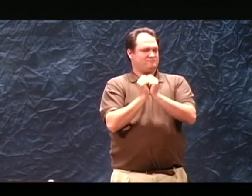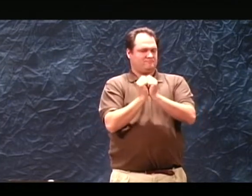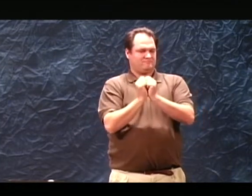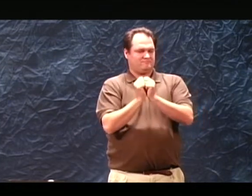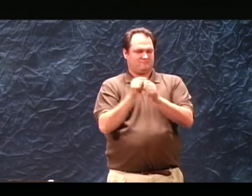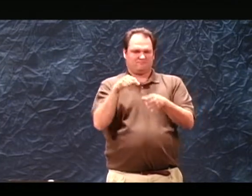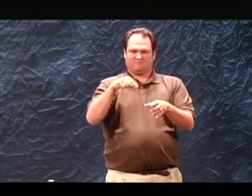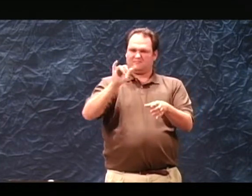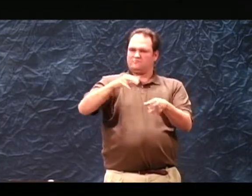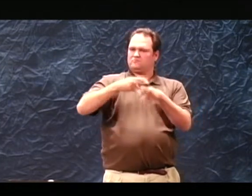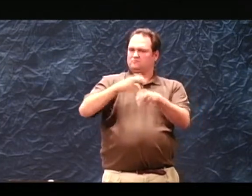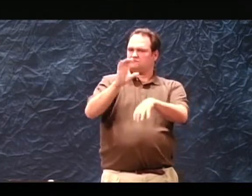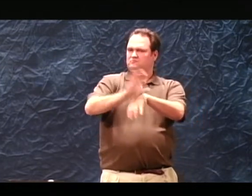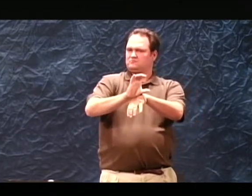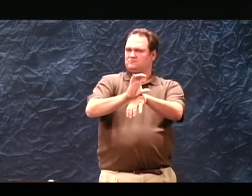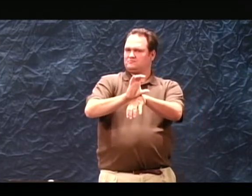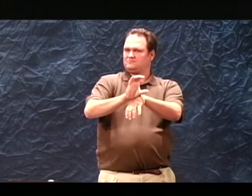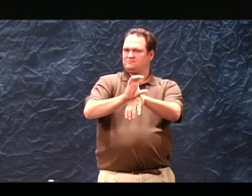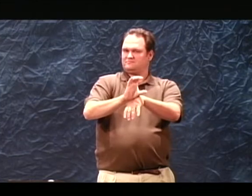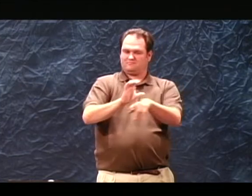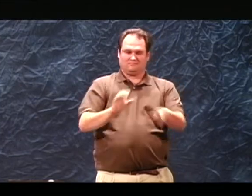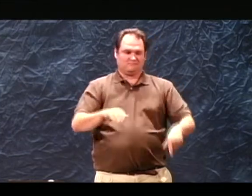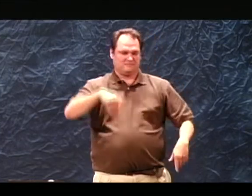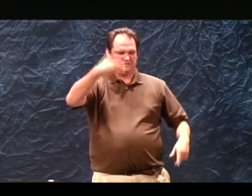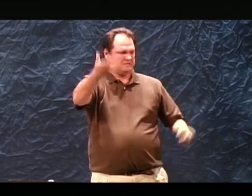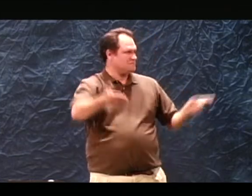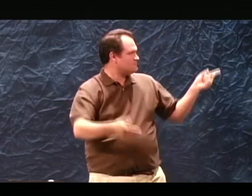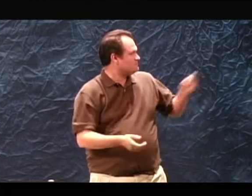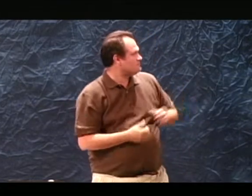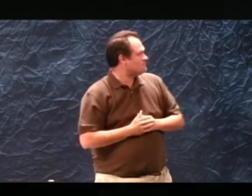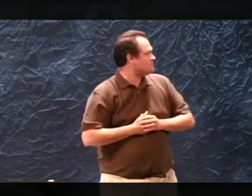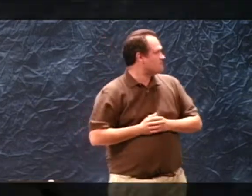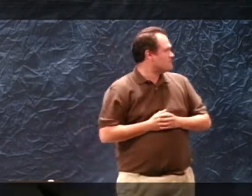believers in christ coming together that is the church